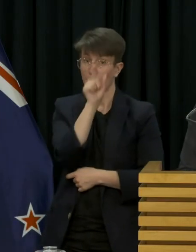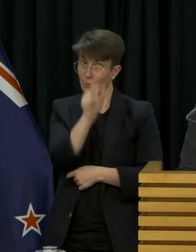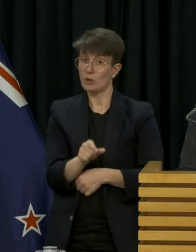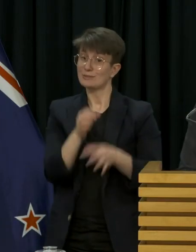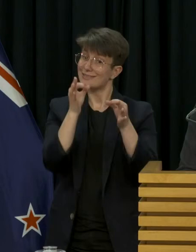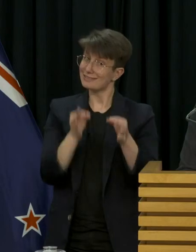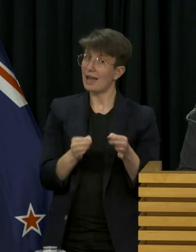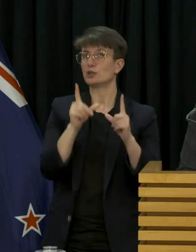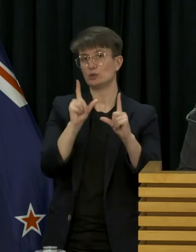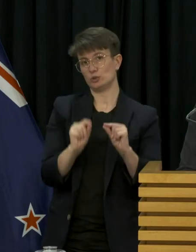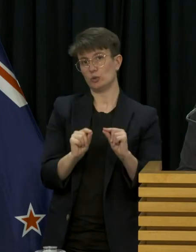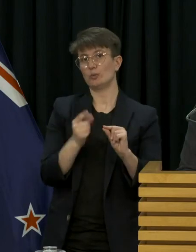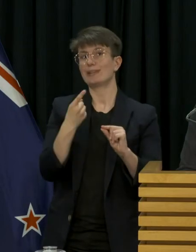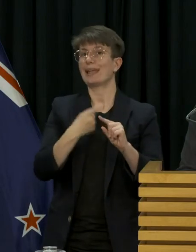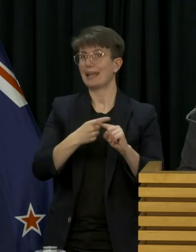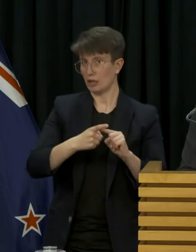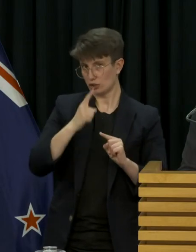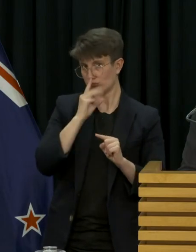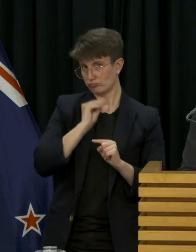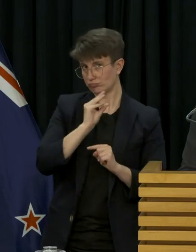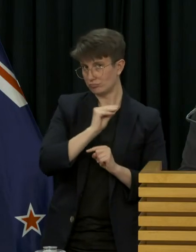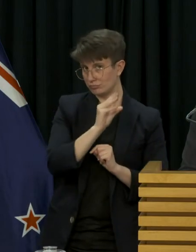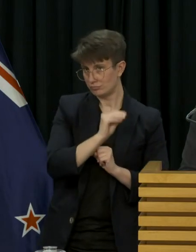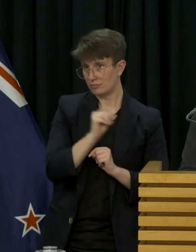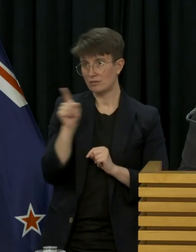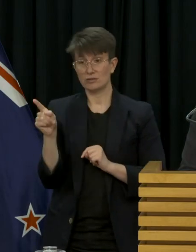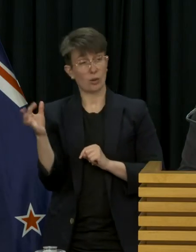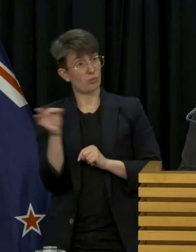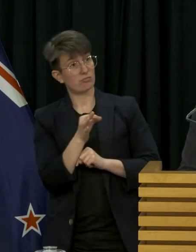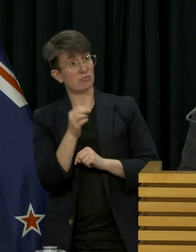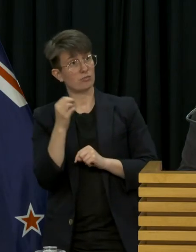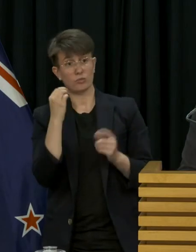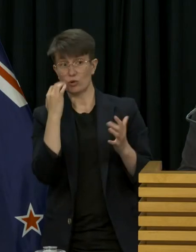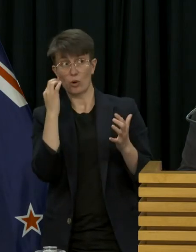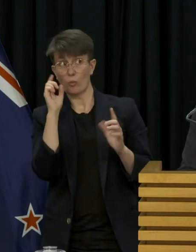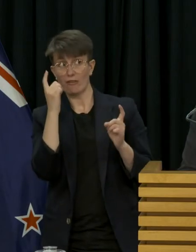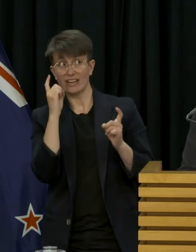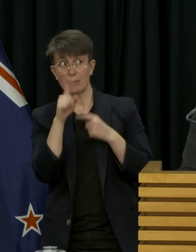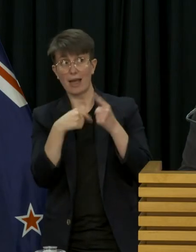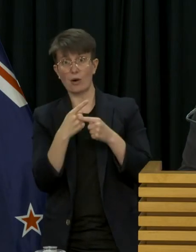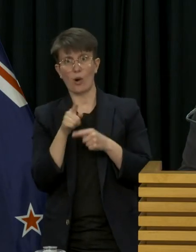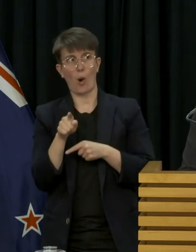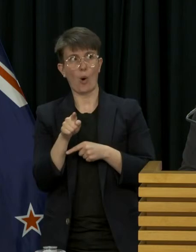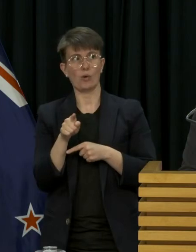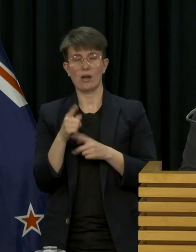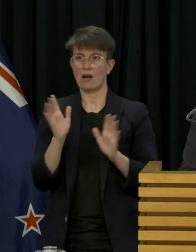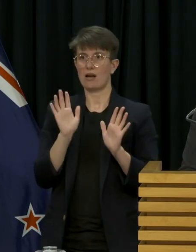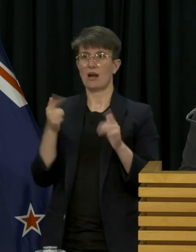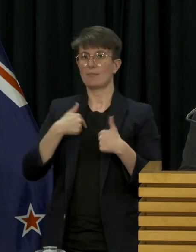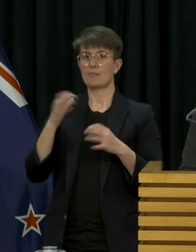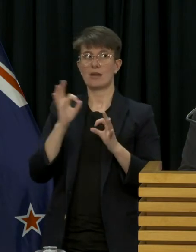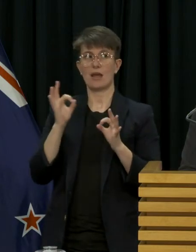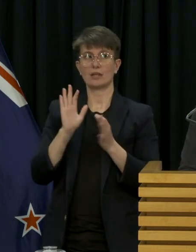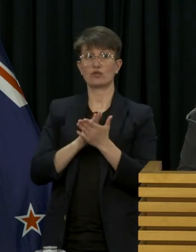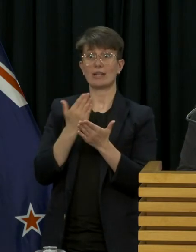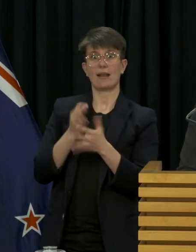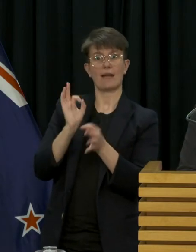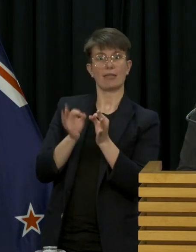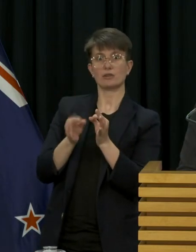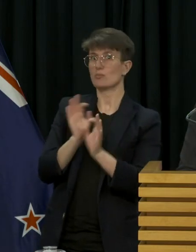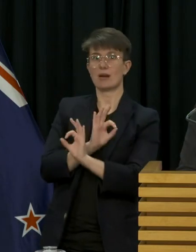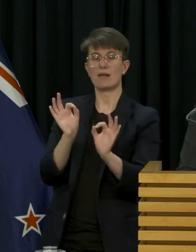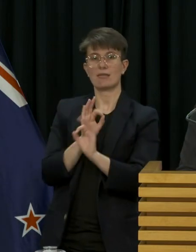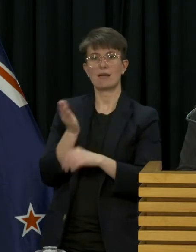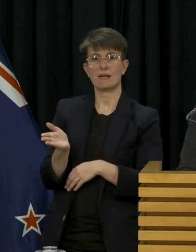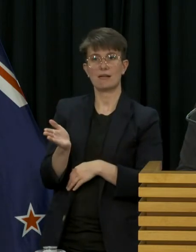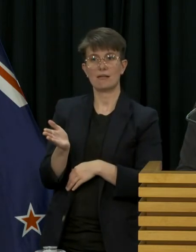that she wasn't given enough support? No. What about the discrepancy in terms of whether or not she told whether